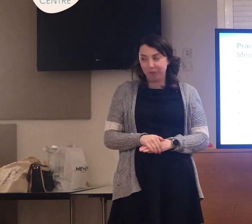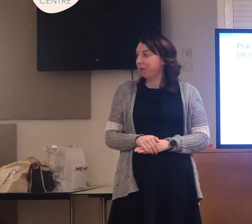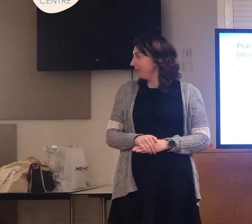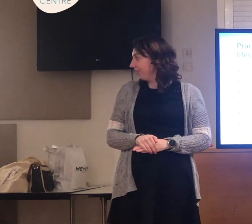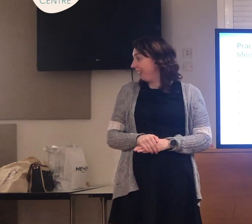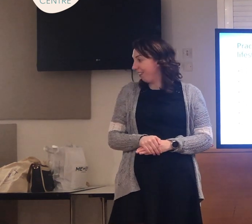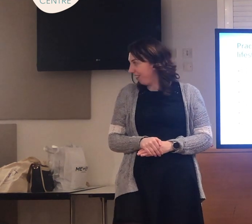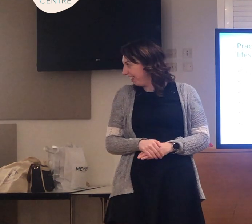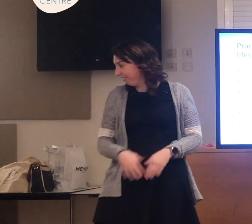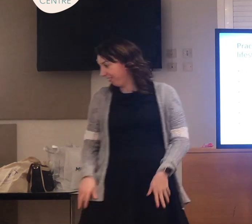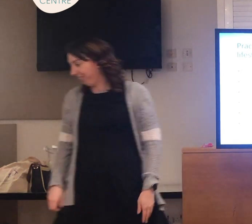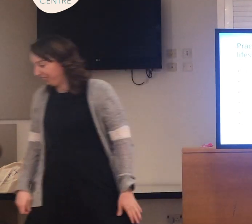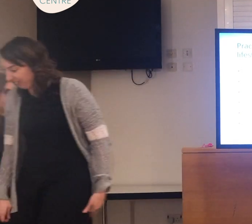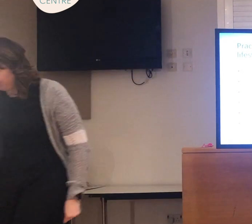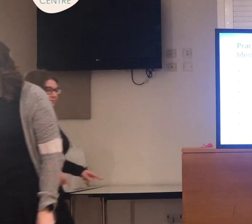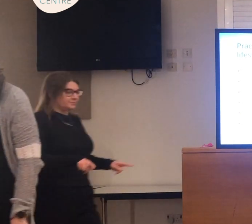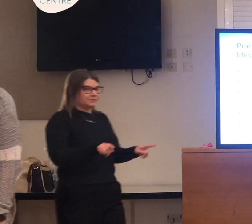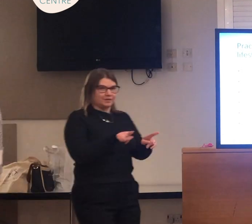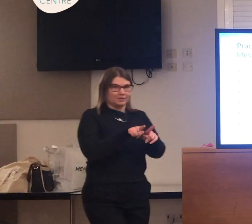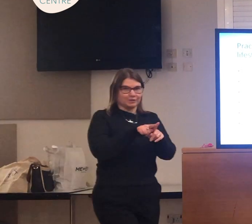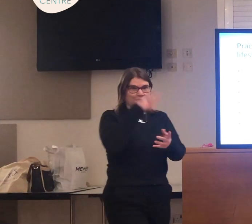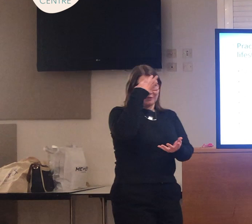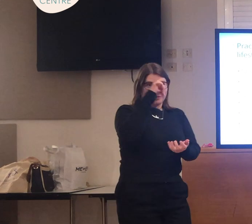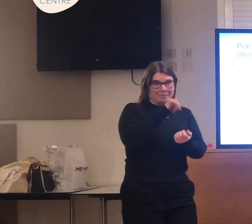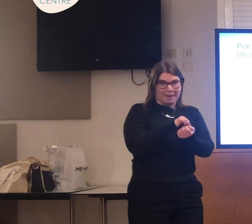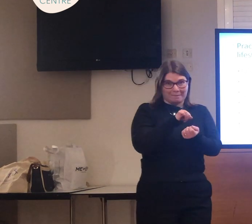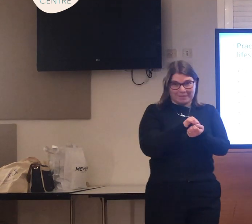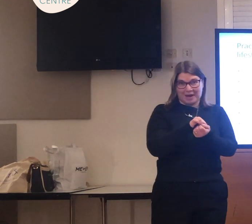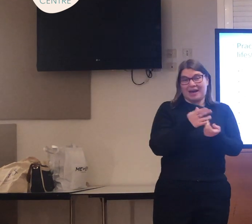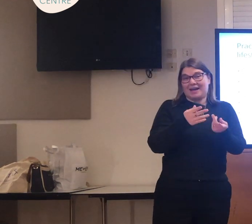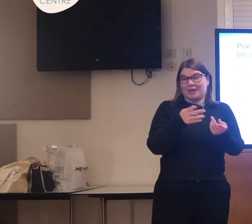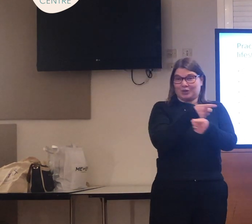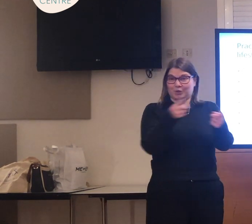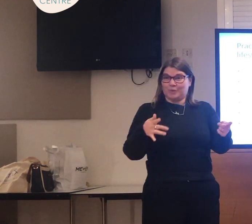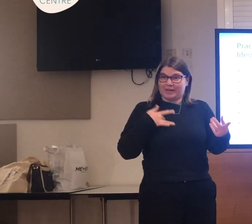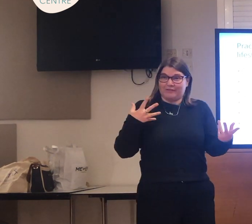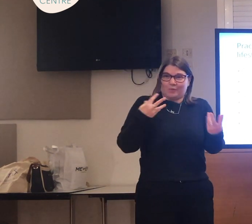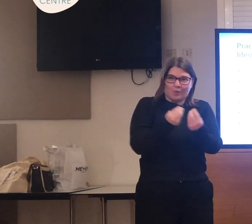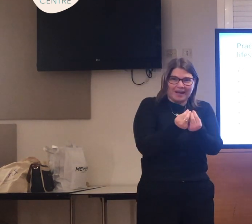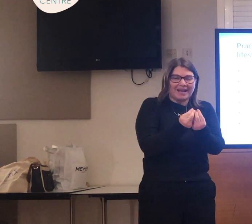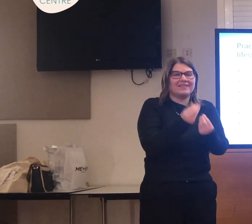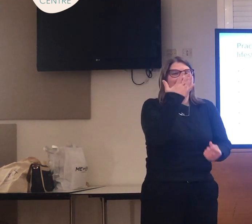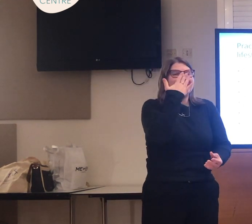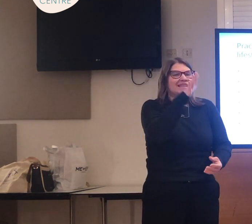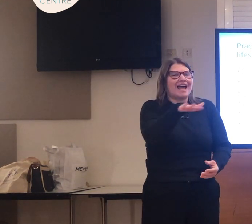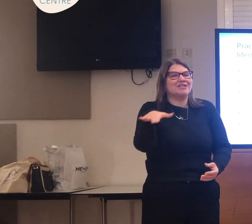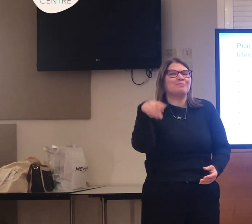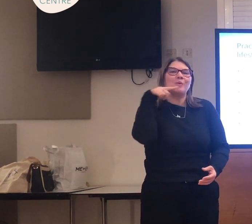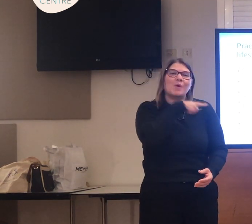And particularly if you live with teenage boys or adult